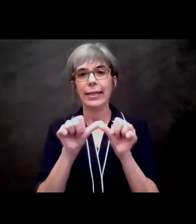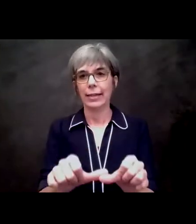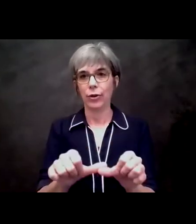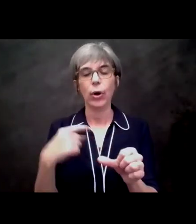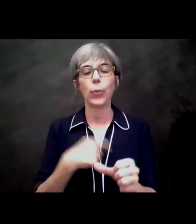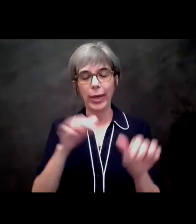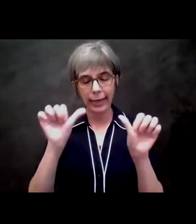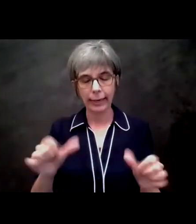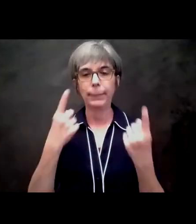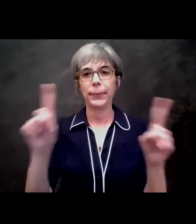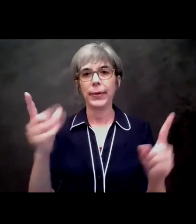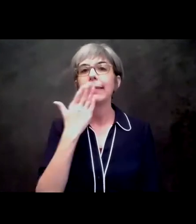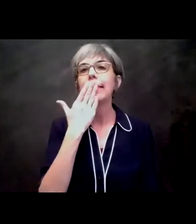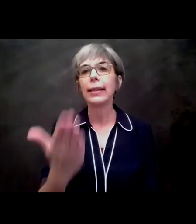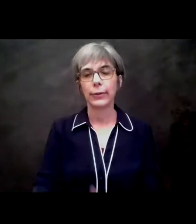so much.